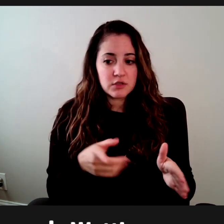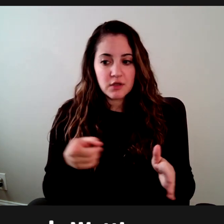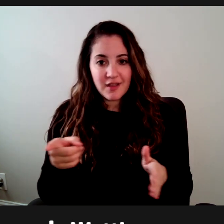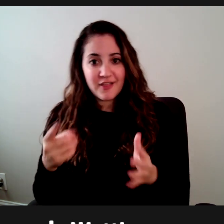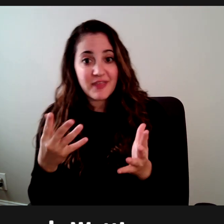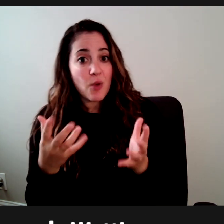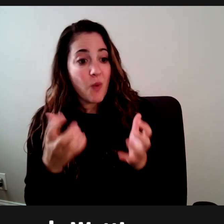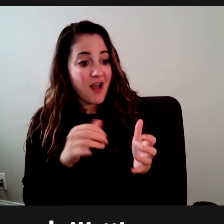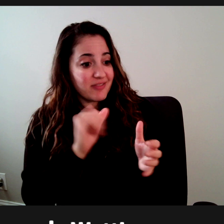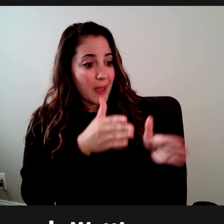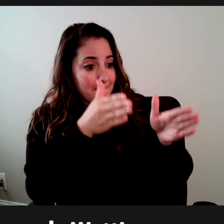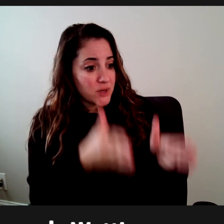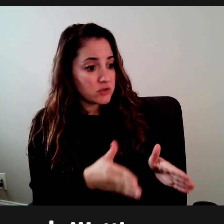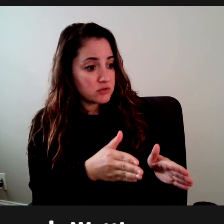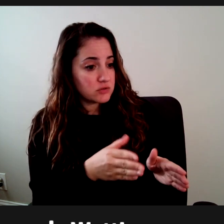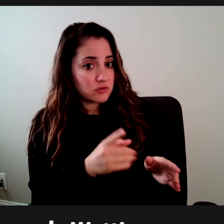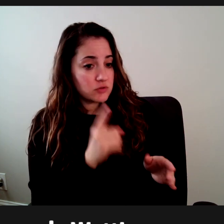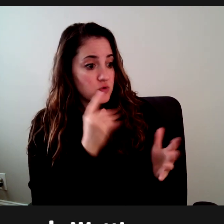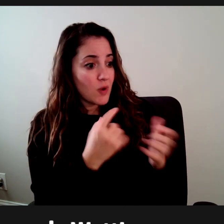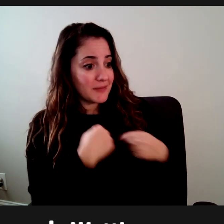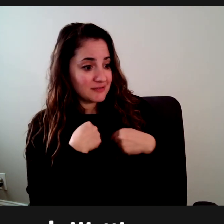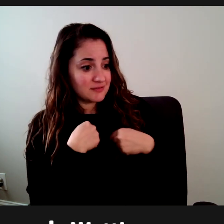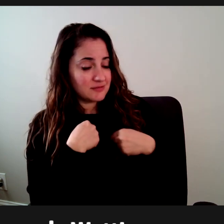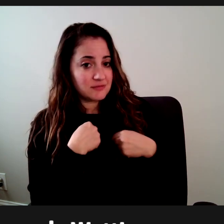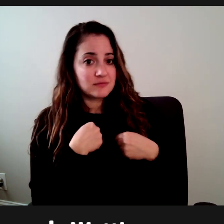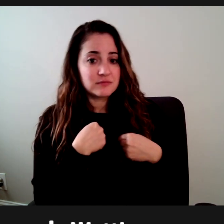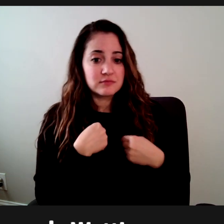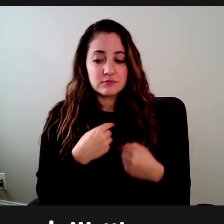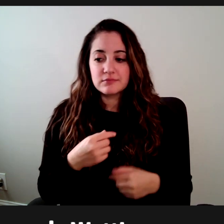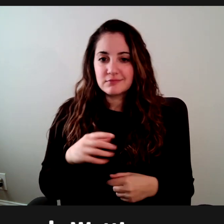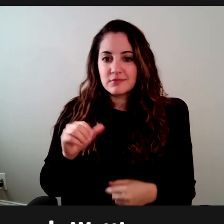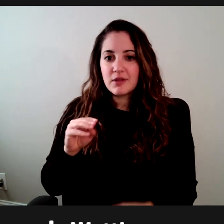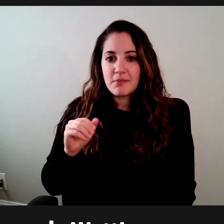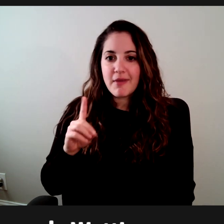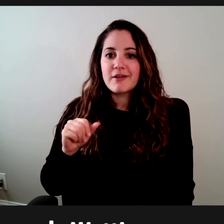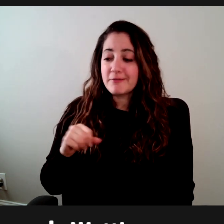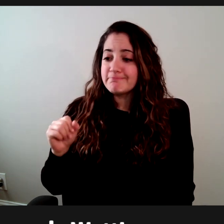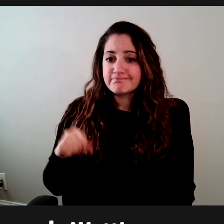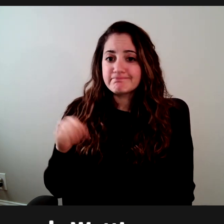desire, kind of yearns for their partner to want them.